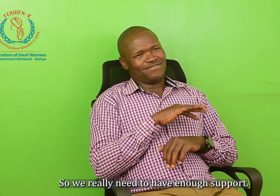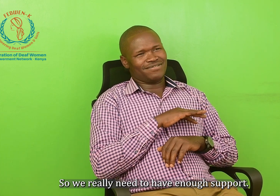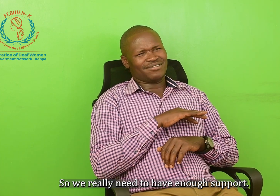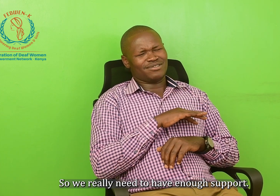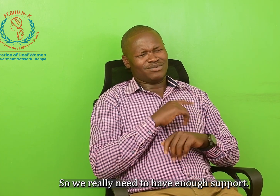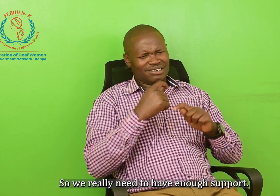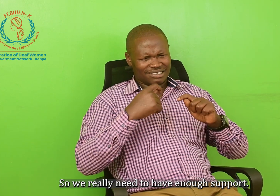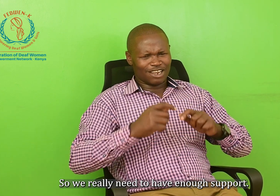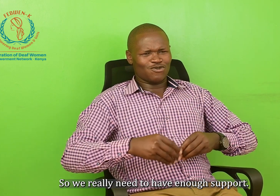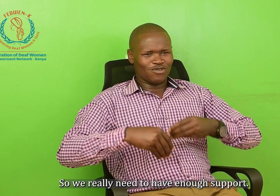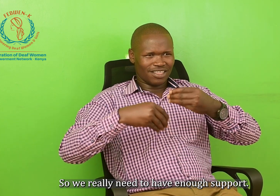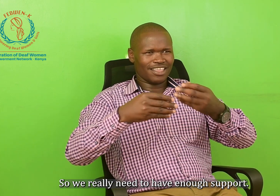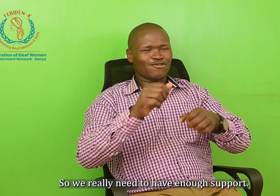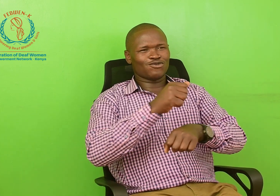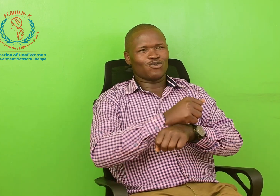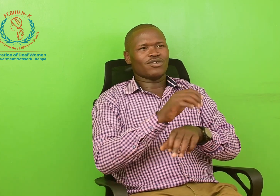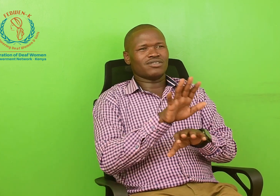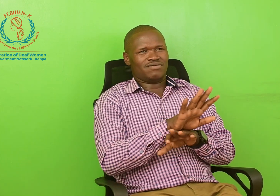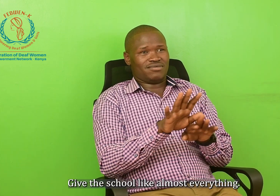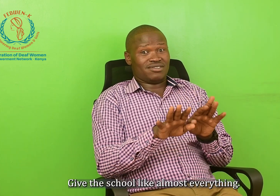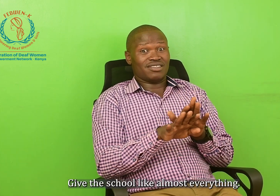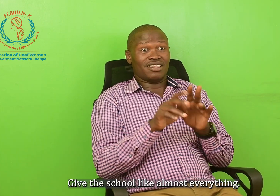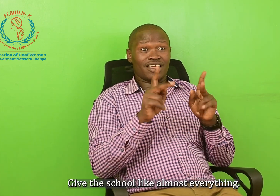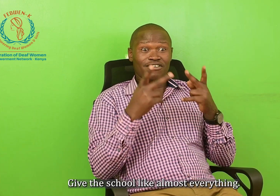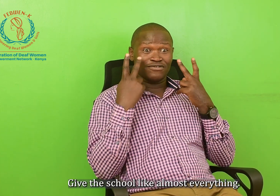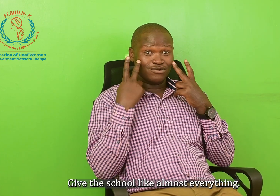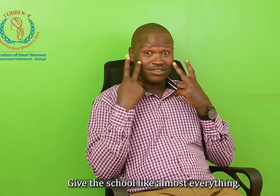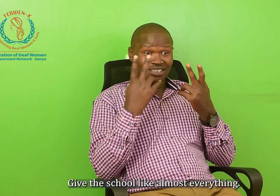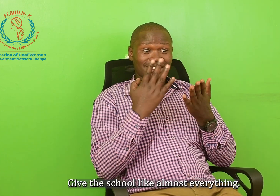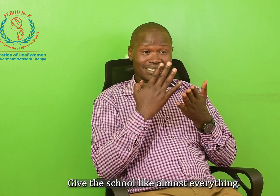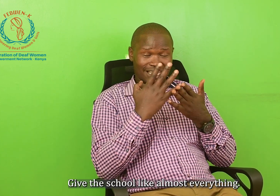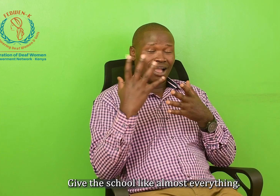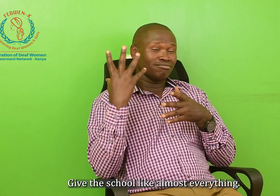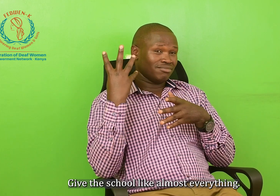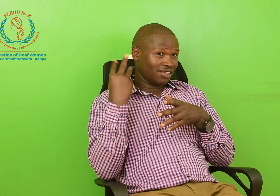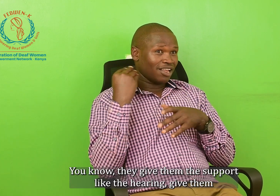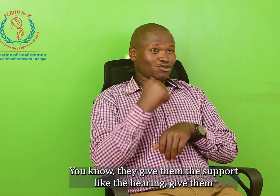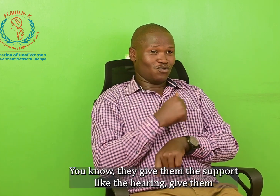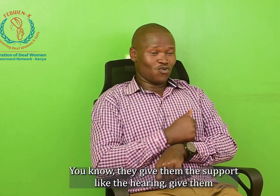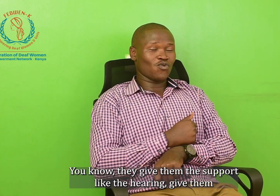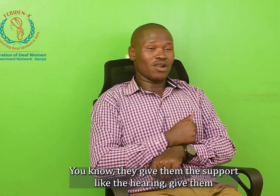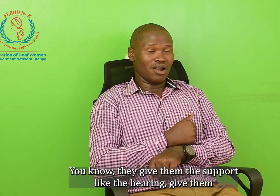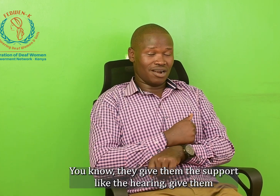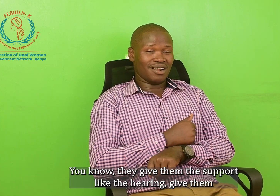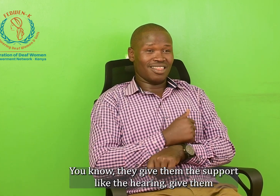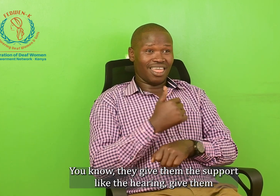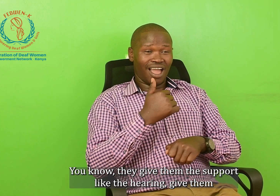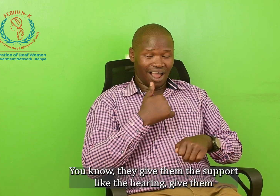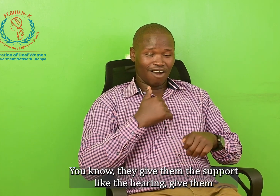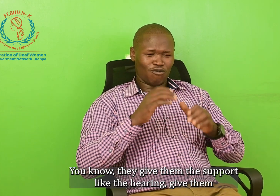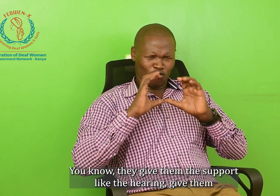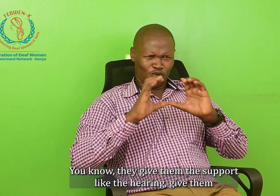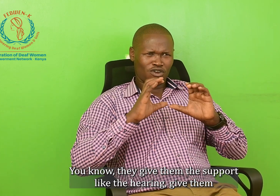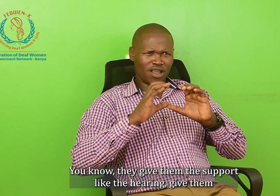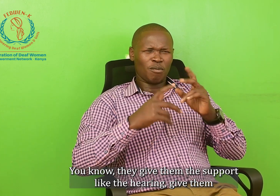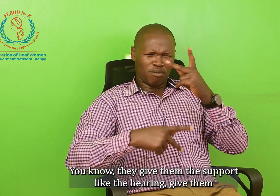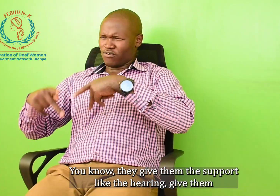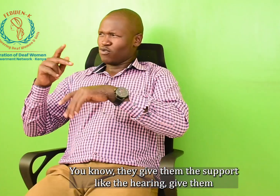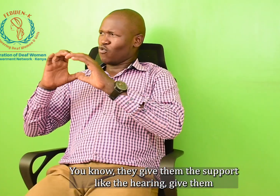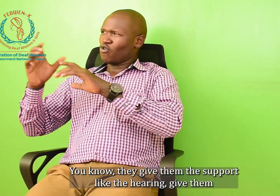need to have enough support. Give the school like almost everything, like give them the support like the hearing,